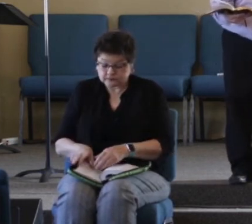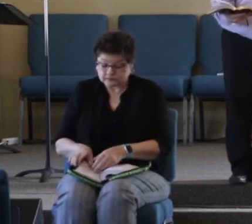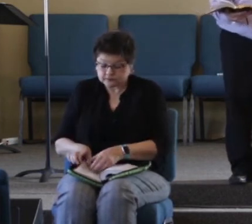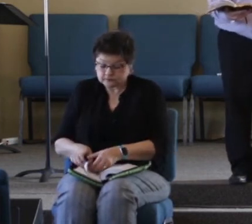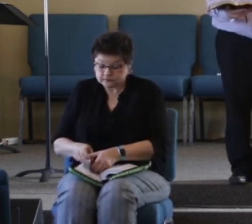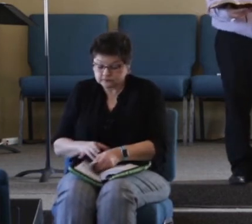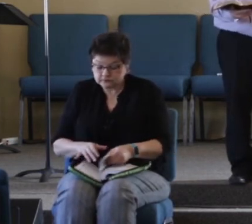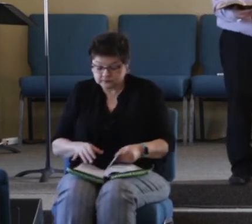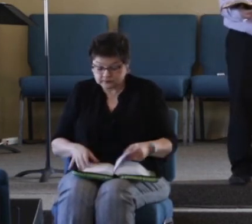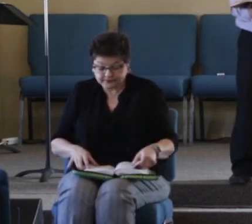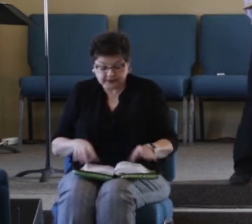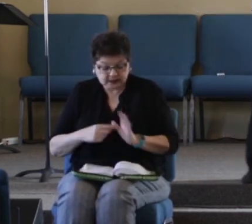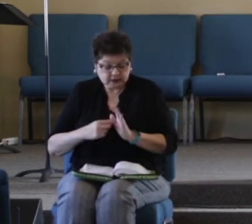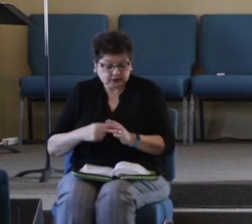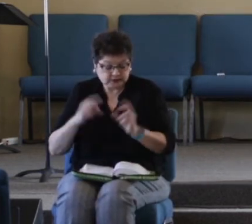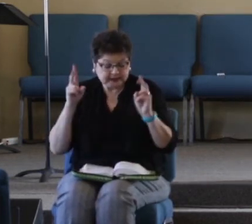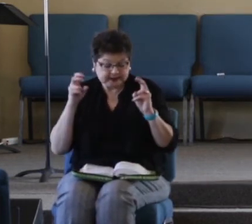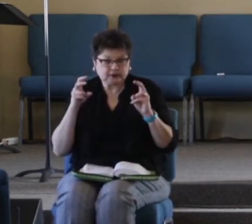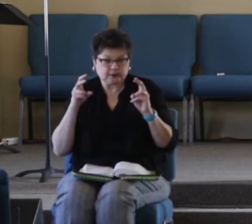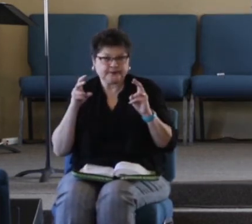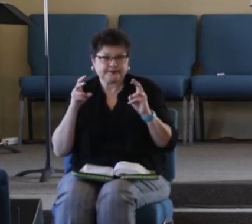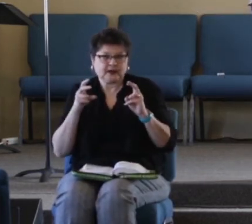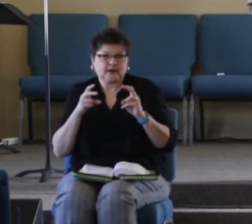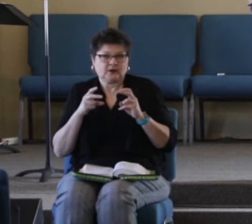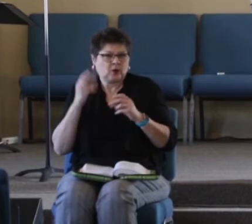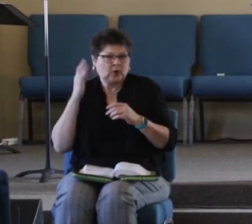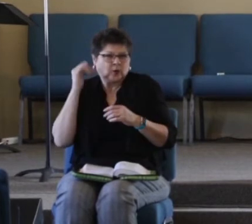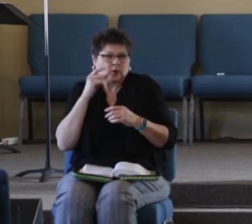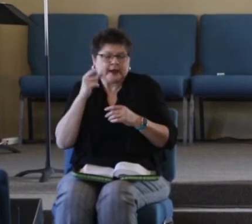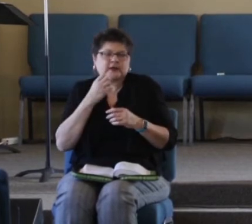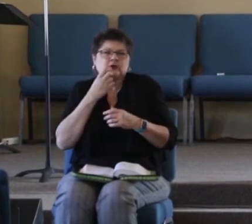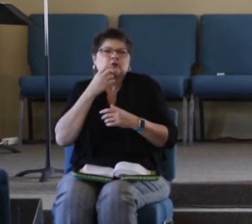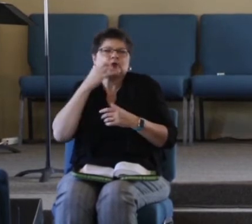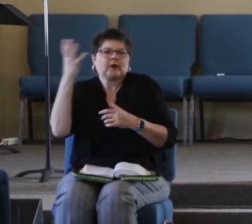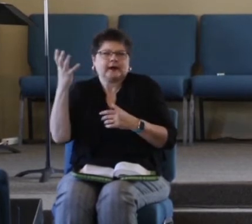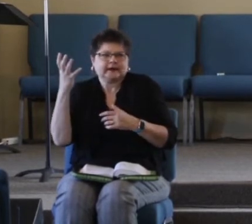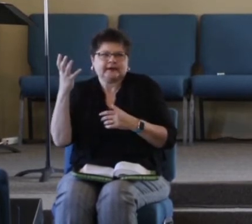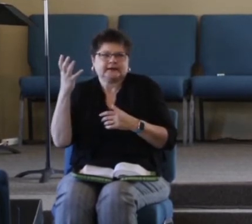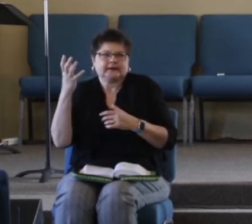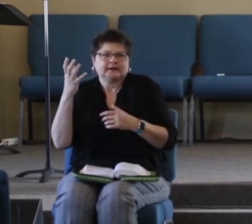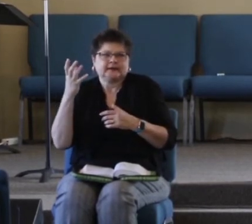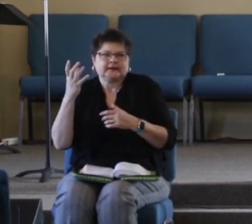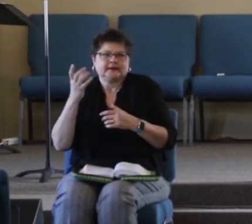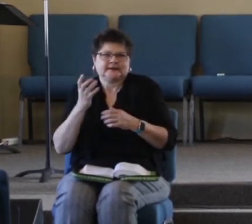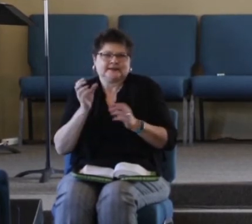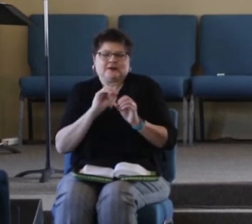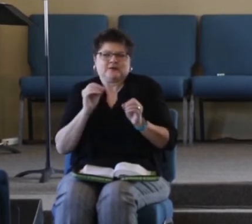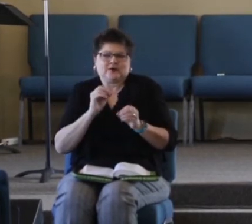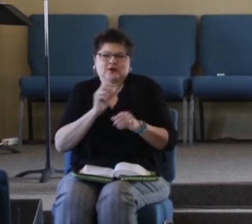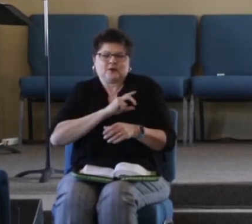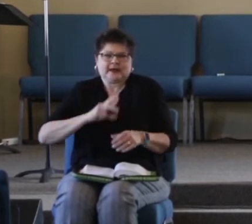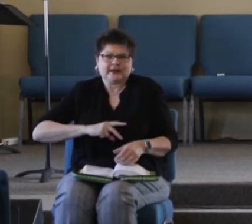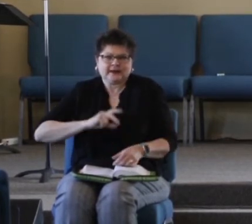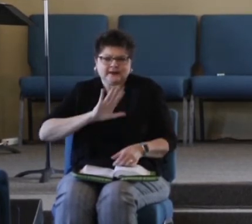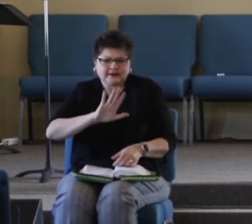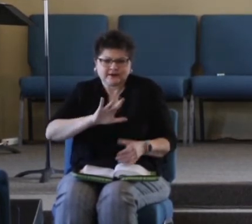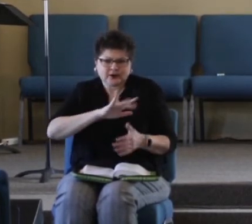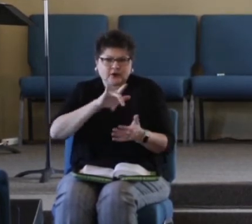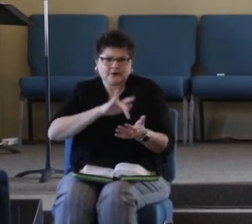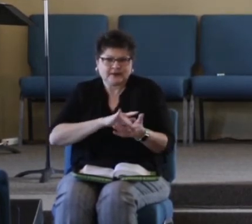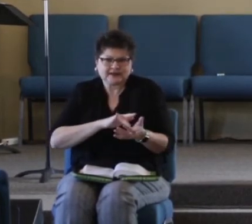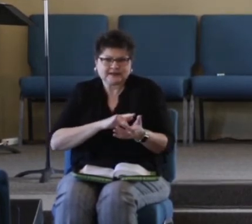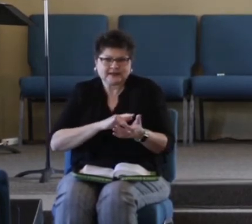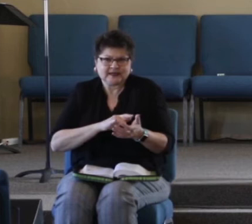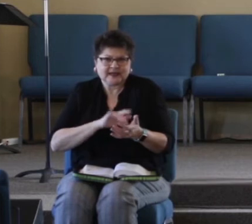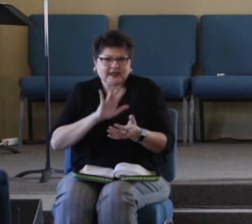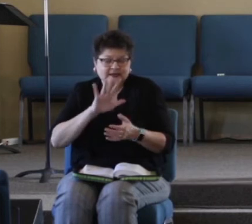Babylon faced, and he said it this. He says, "Why do you cry aloud? Is there no king in your midst? Has